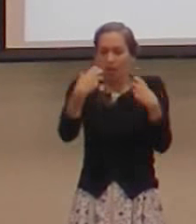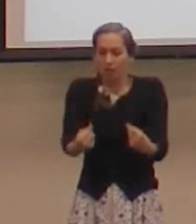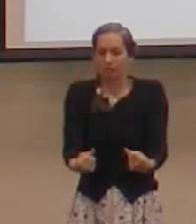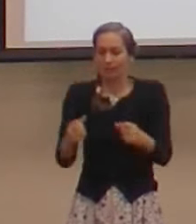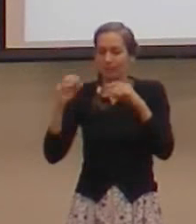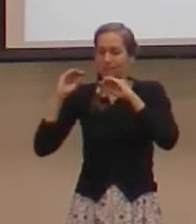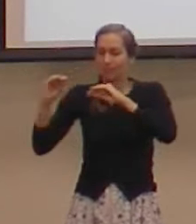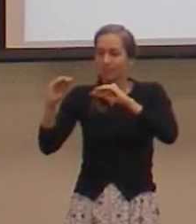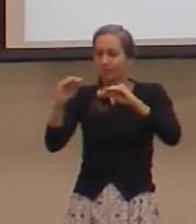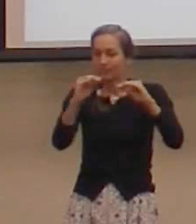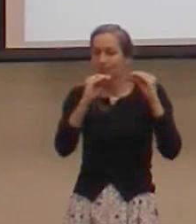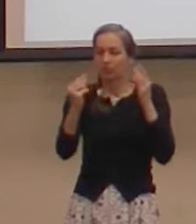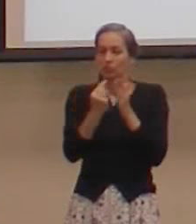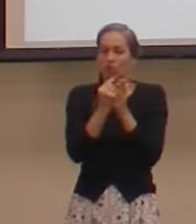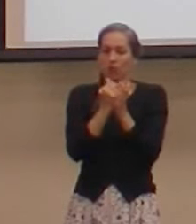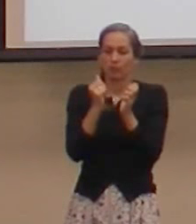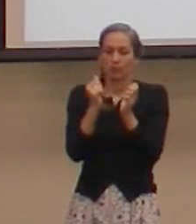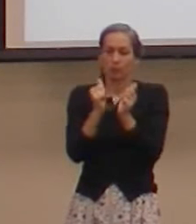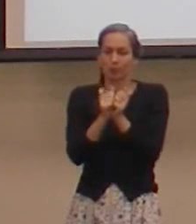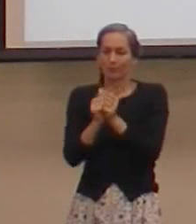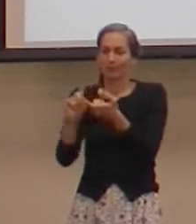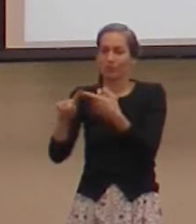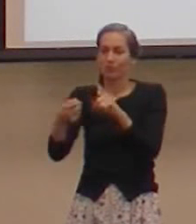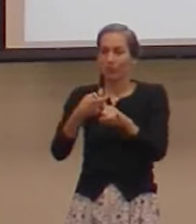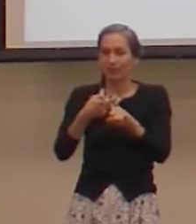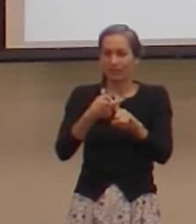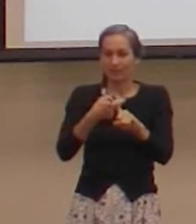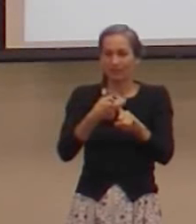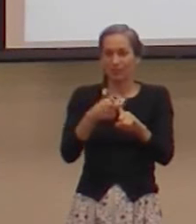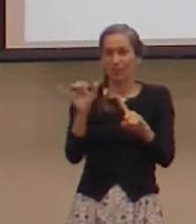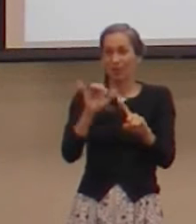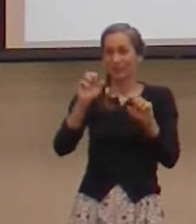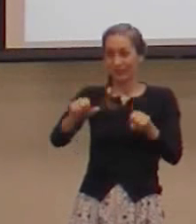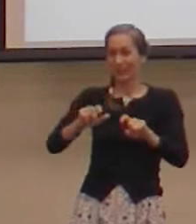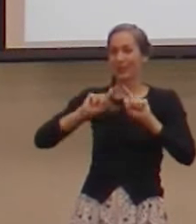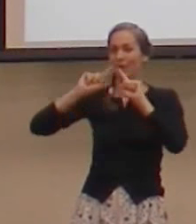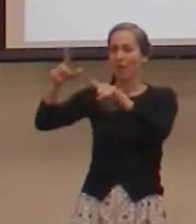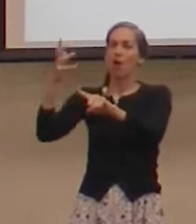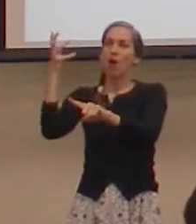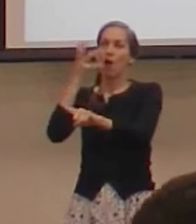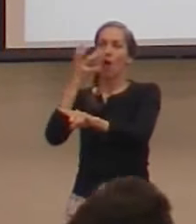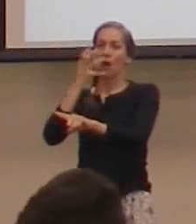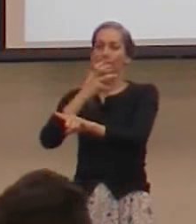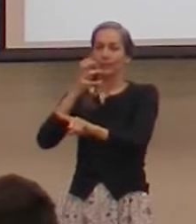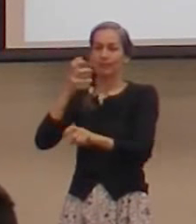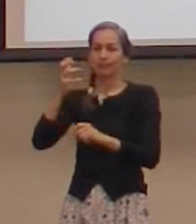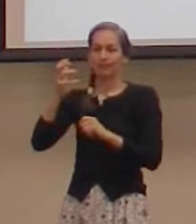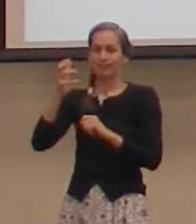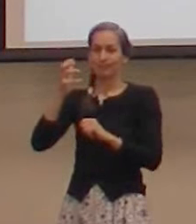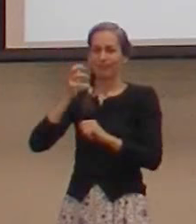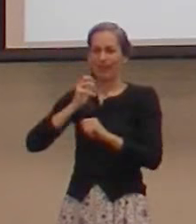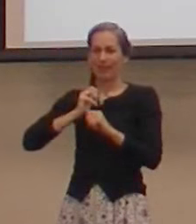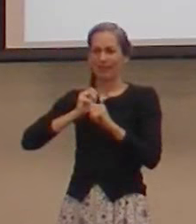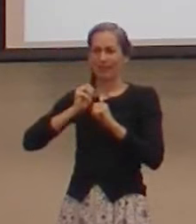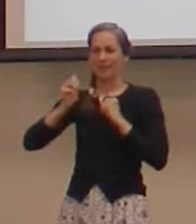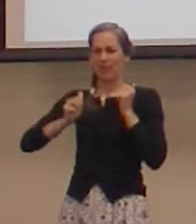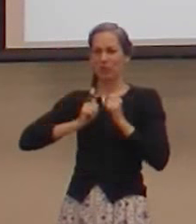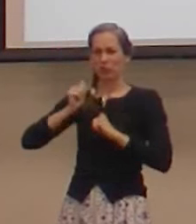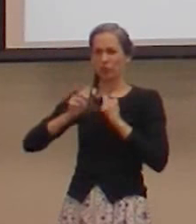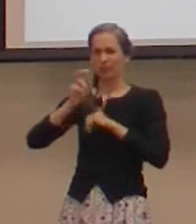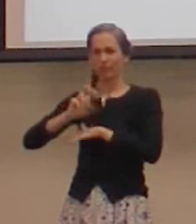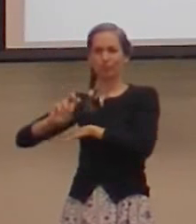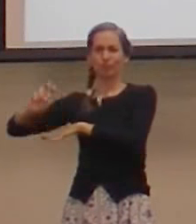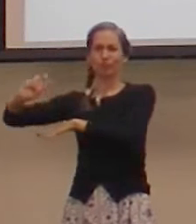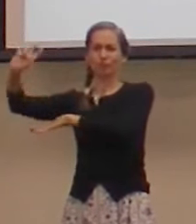sharing the gospel with their peers? And on top of that, they can go on an amazing adventure that they'll remember for the rest of their life, that will set